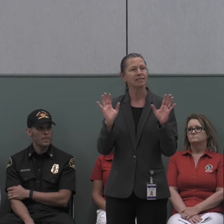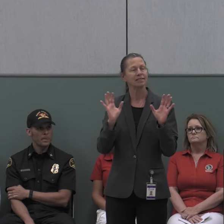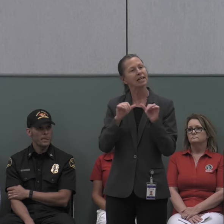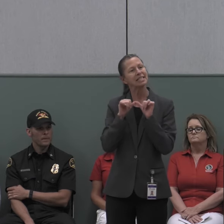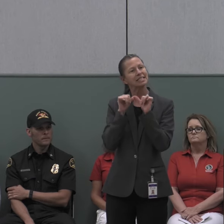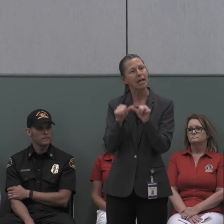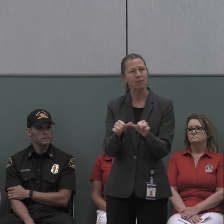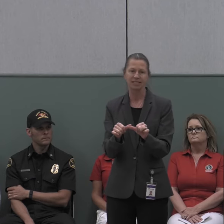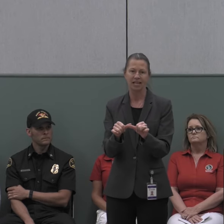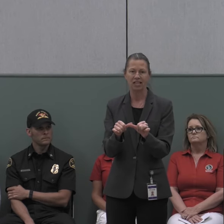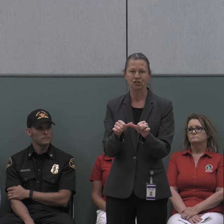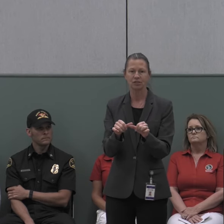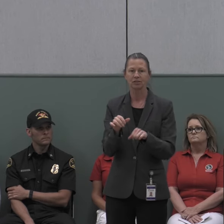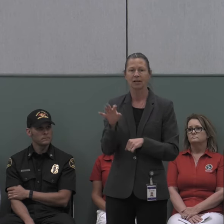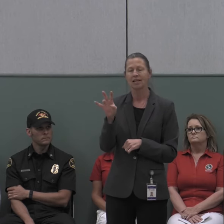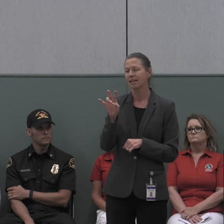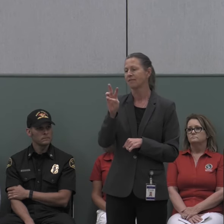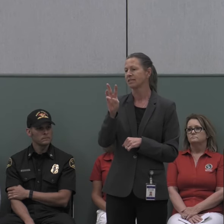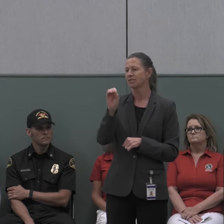at